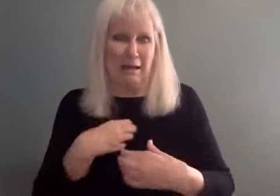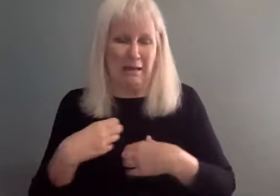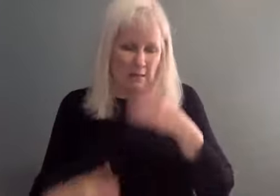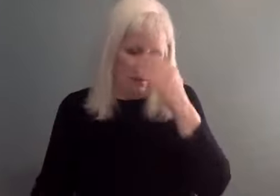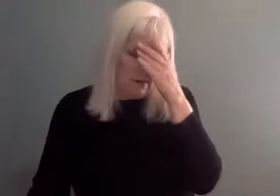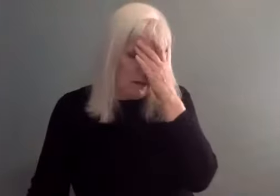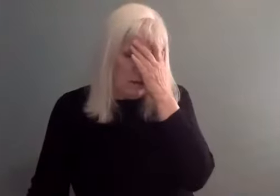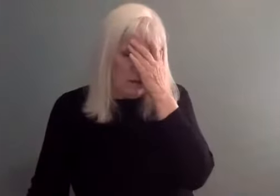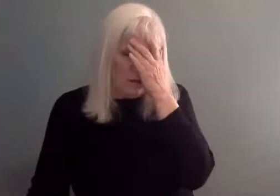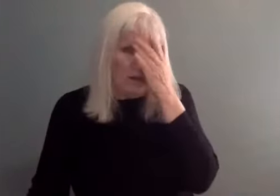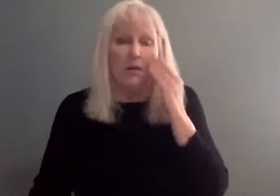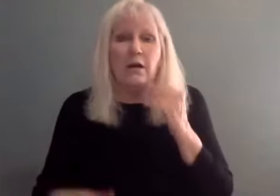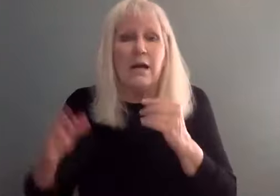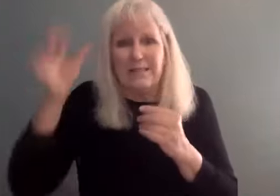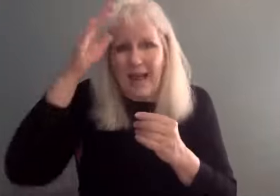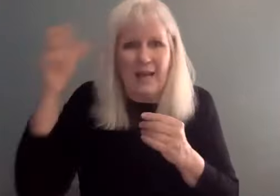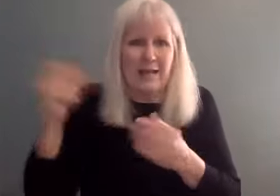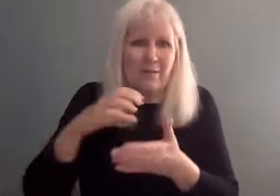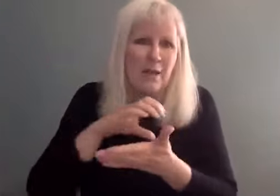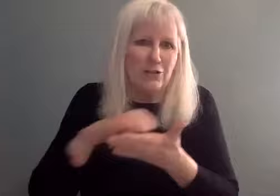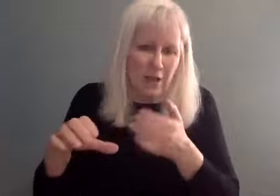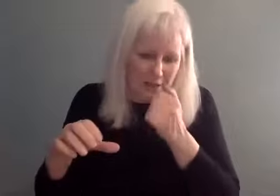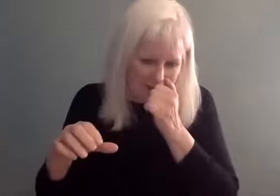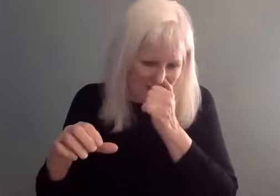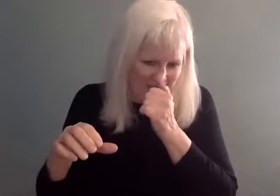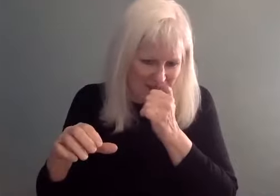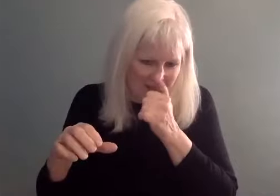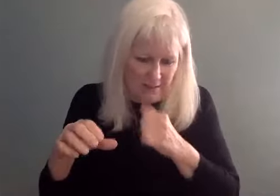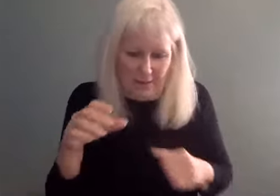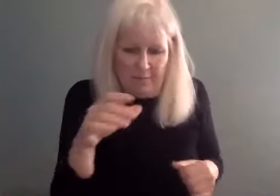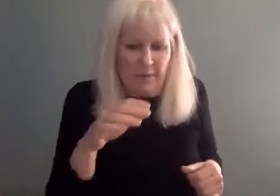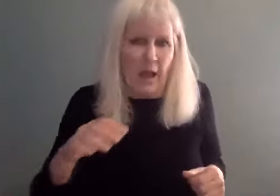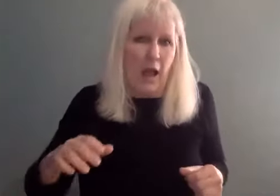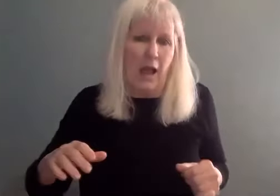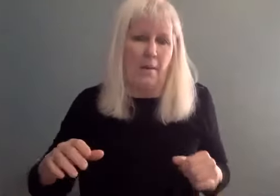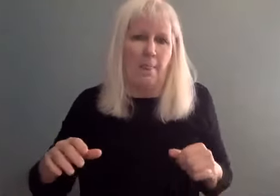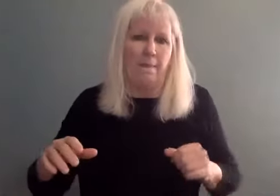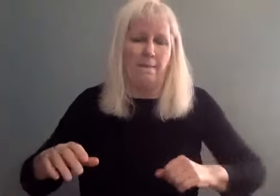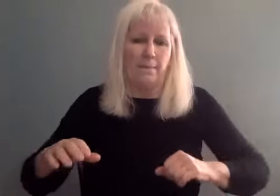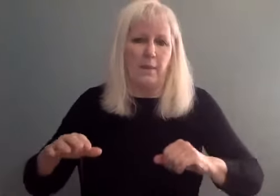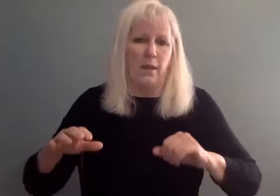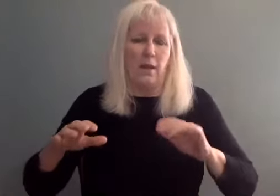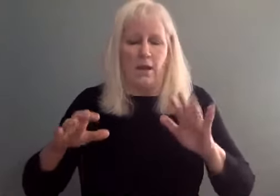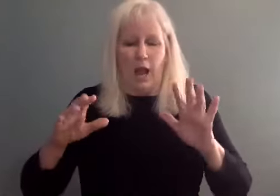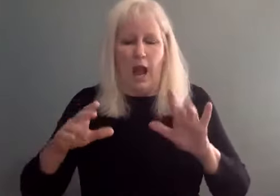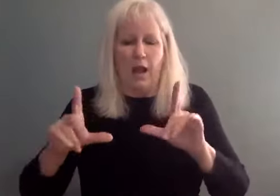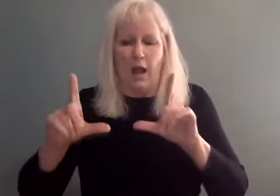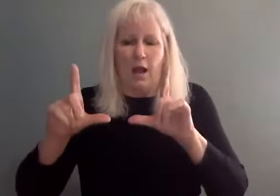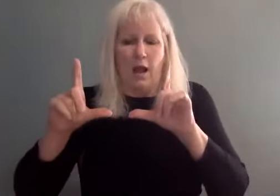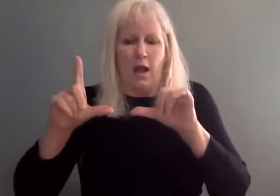had given me. He had made, it's welcome and check for Tommy Voss, and I hung it on the door. So before I walk in, I'm going to take that hat